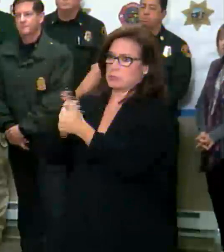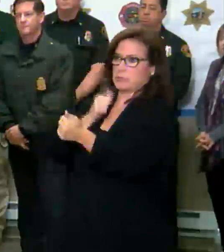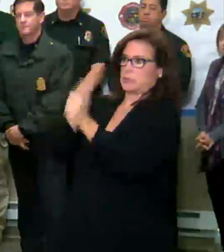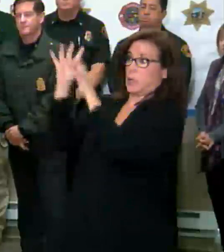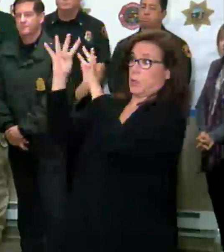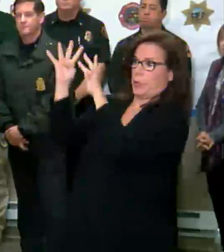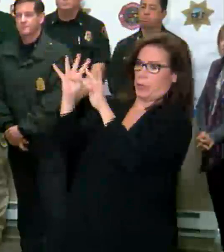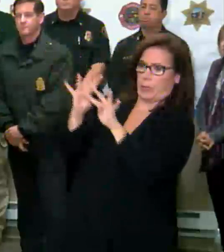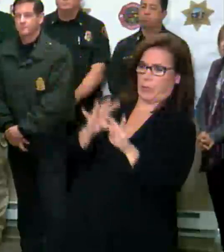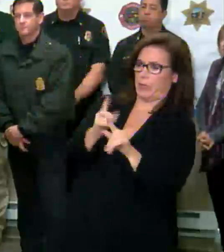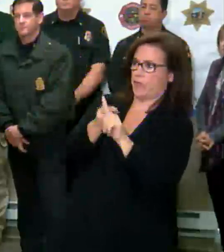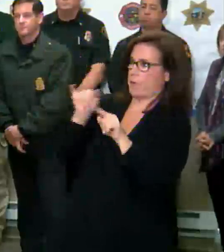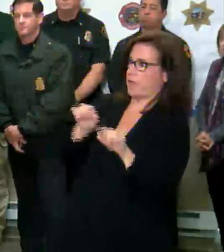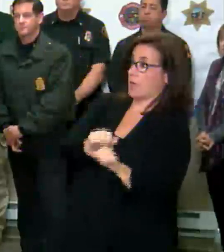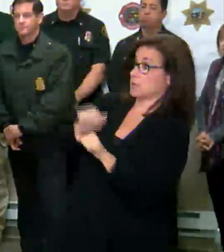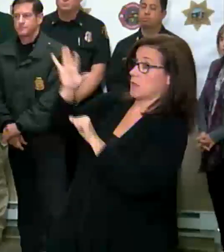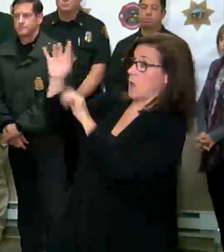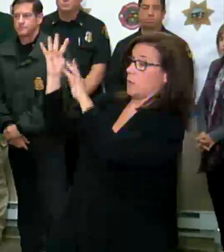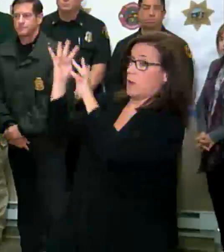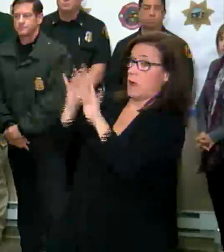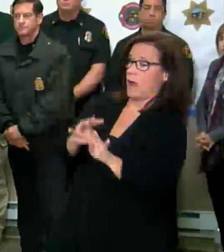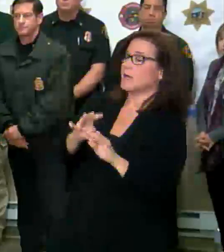us push us to the point of Plan C.